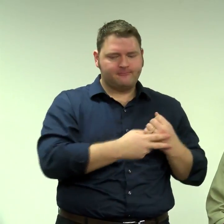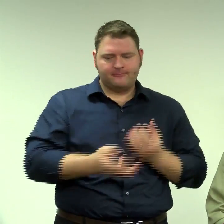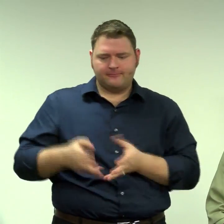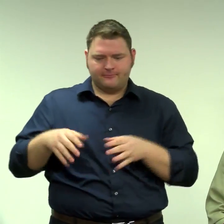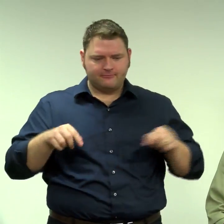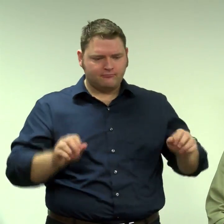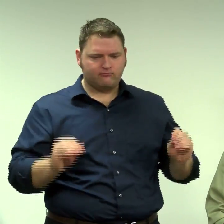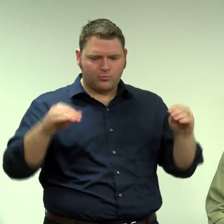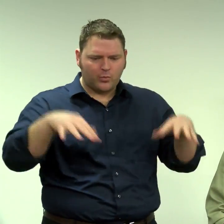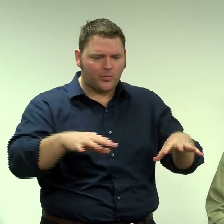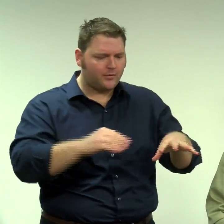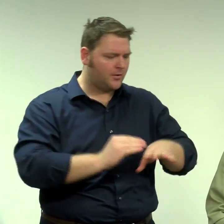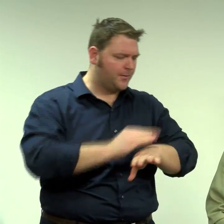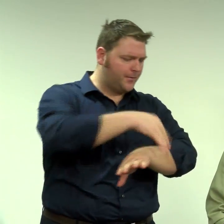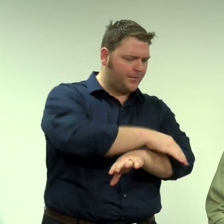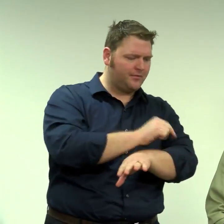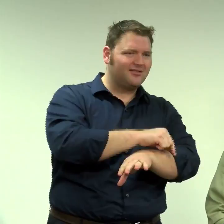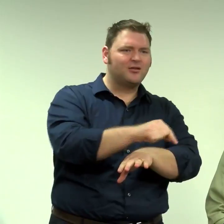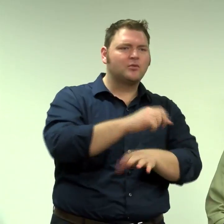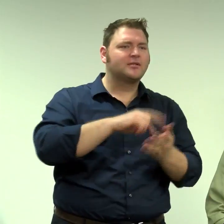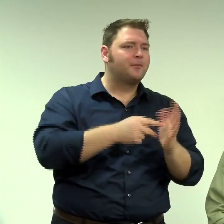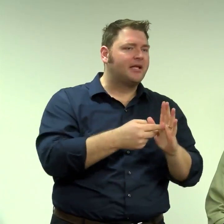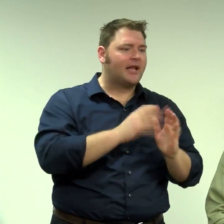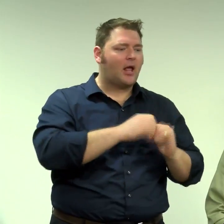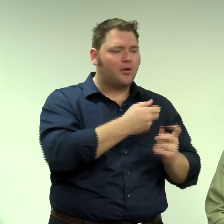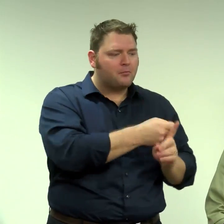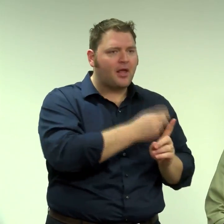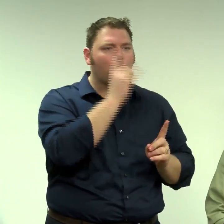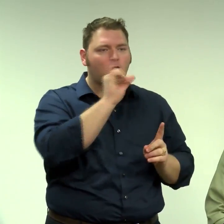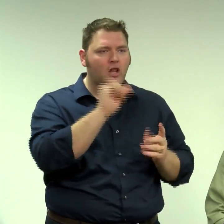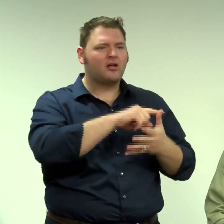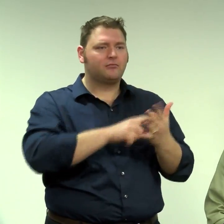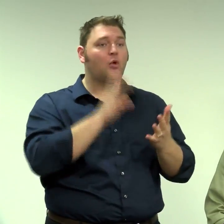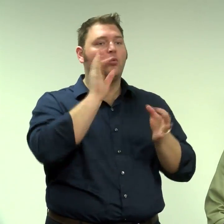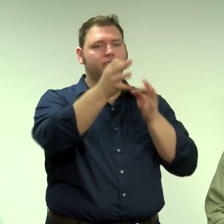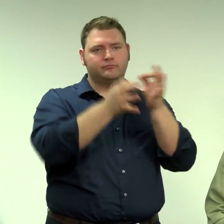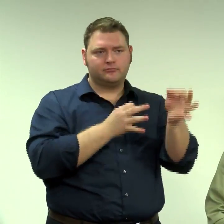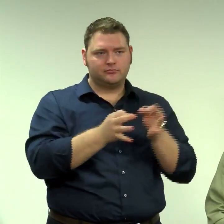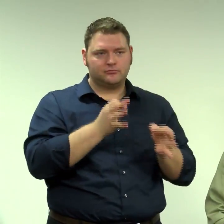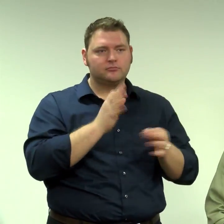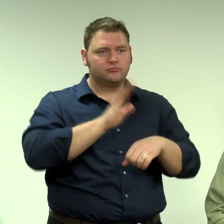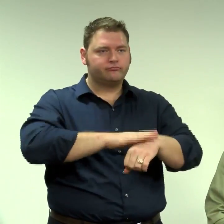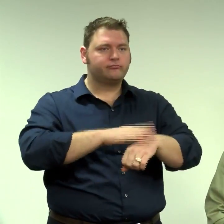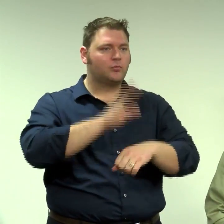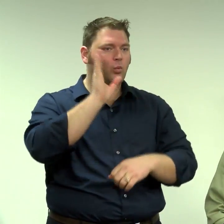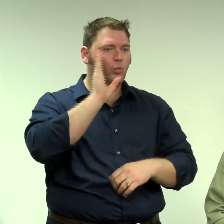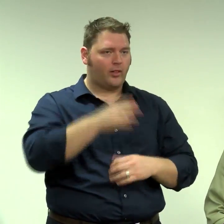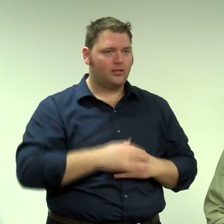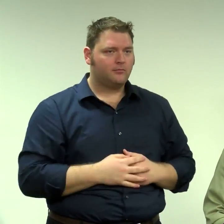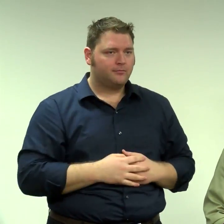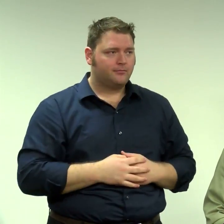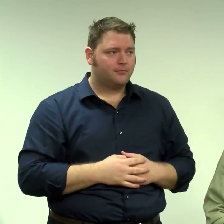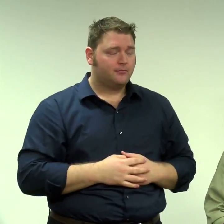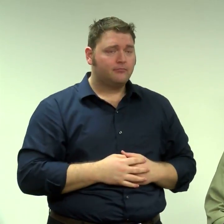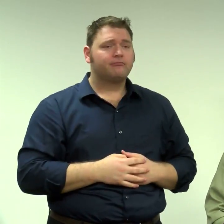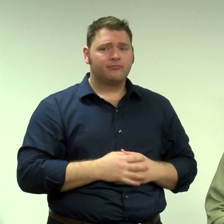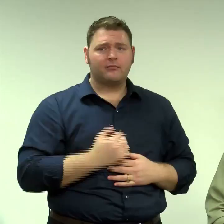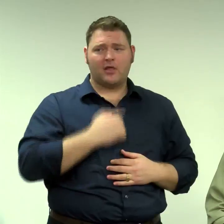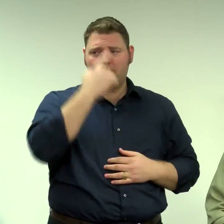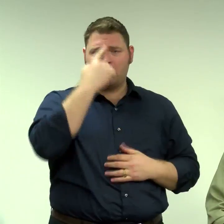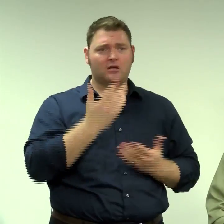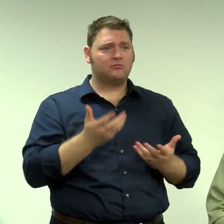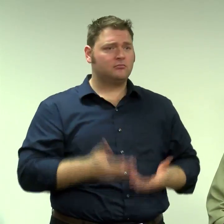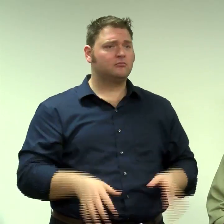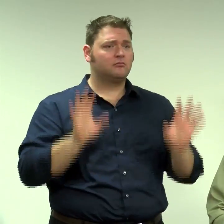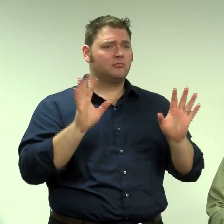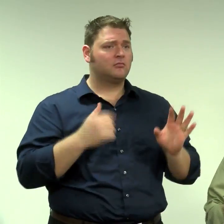from Addicts and Barker, and so but we want to stay on top of that, and we'll advise you accordingly. I think those are all the things